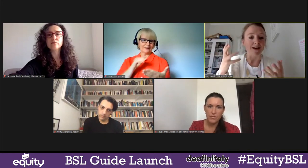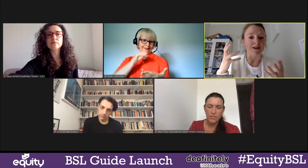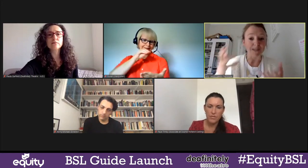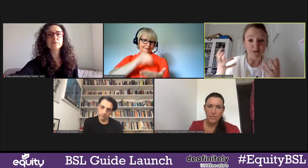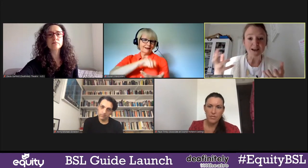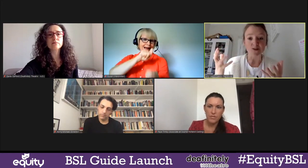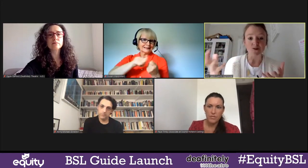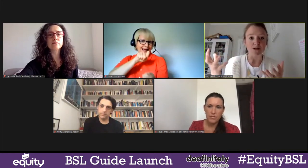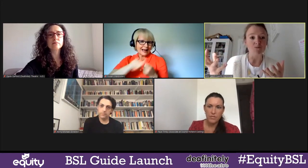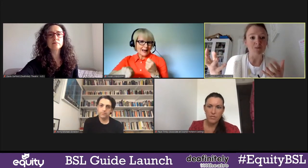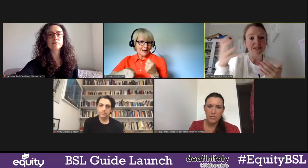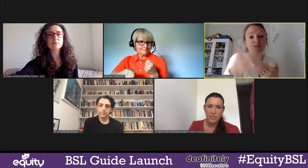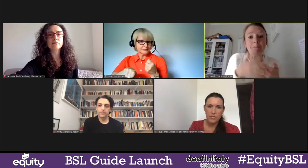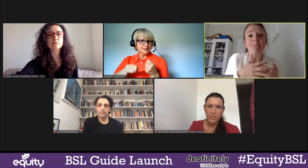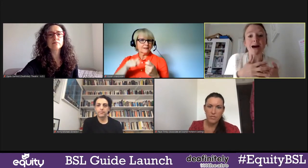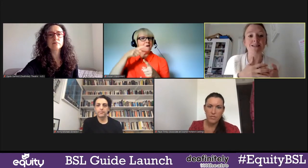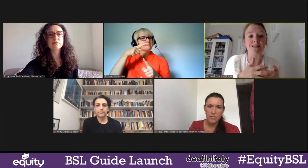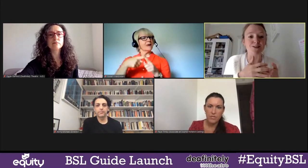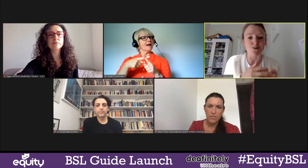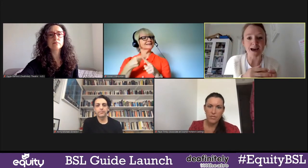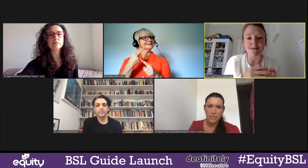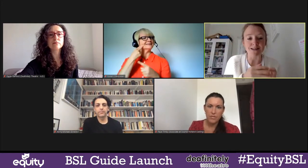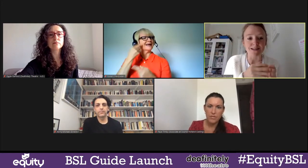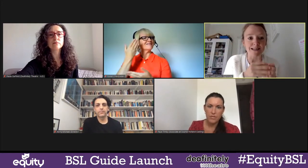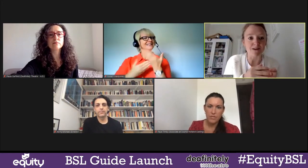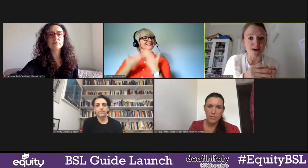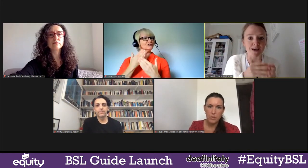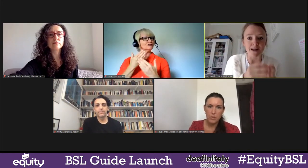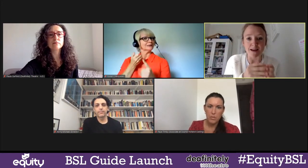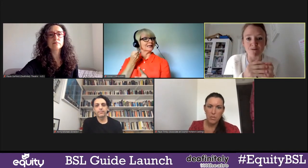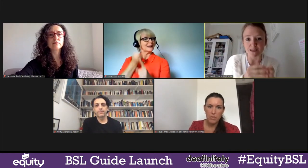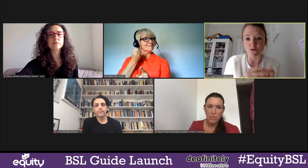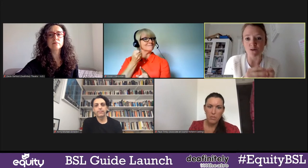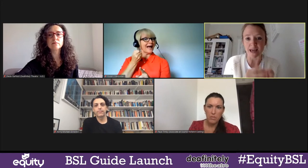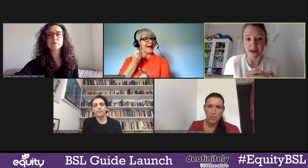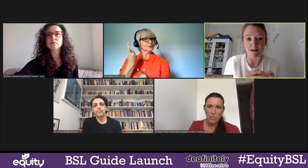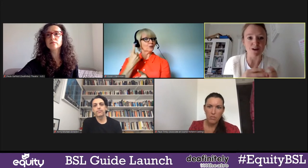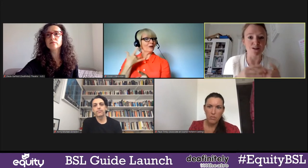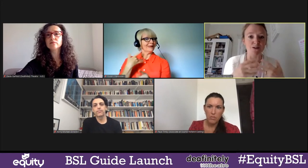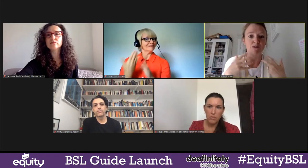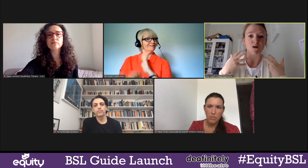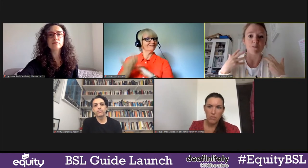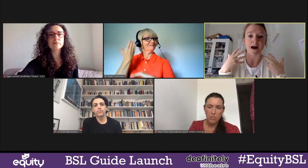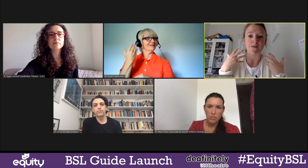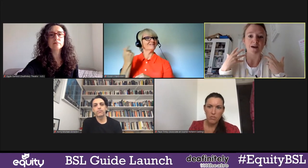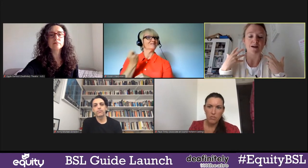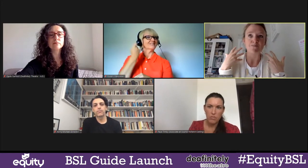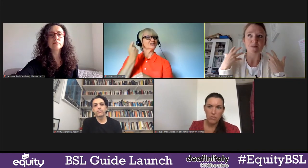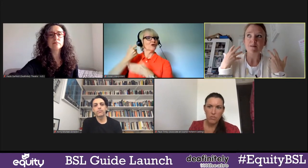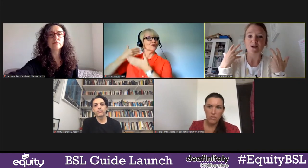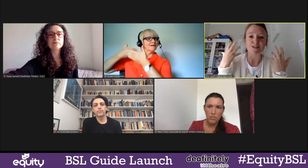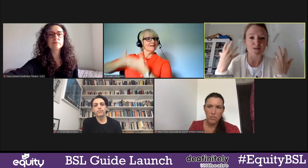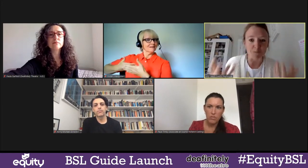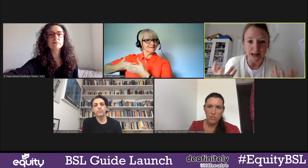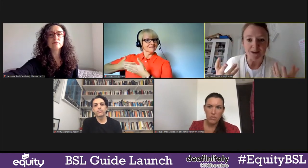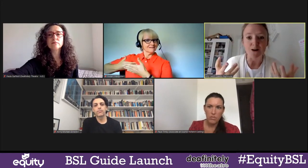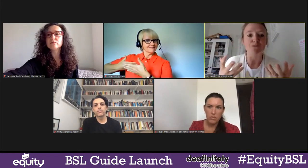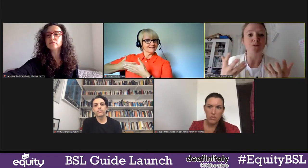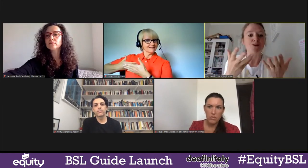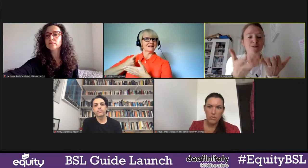deaf history might have impacted on characters living in the late Victorian era. So we thought about the pressures of the Milan Conference, the things